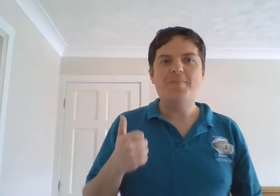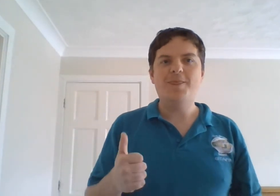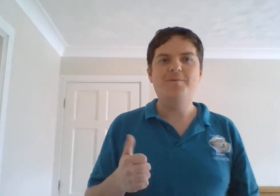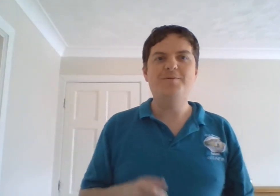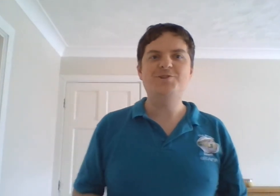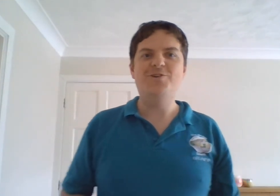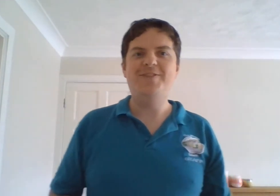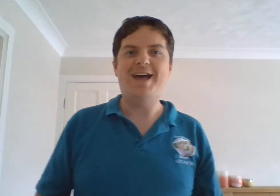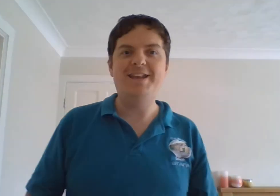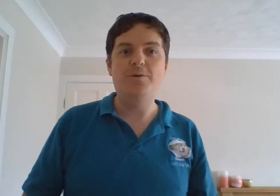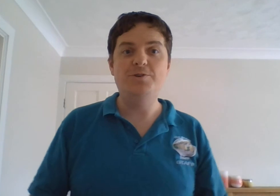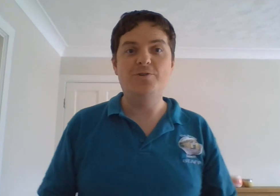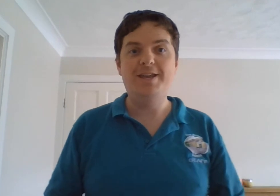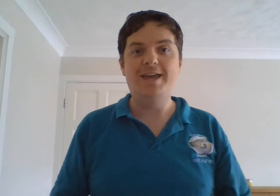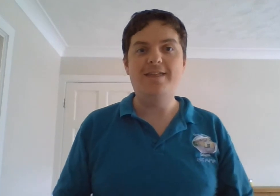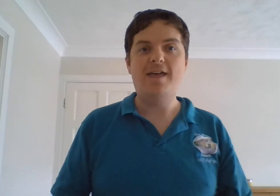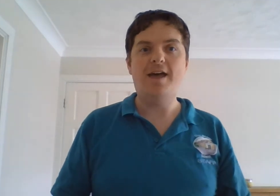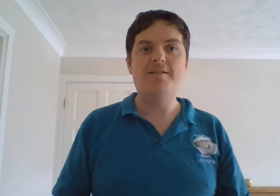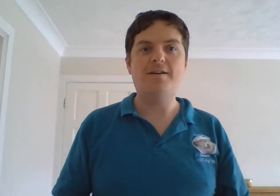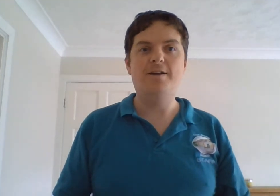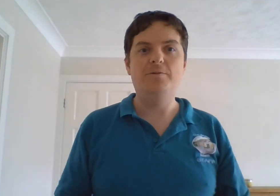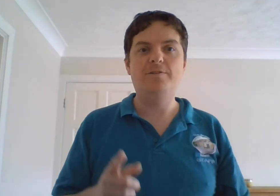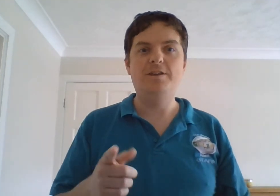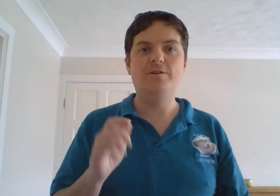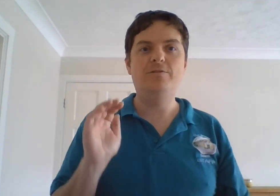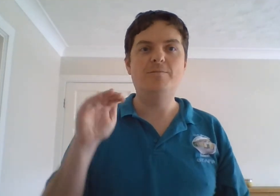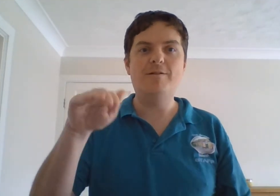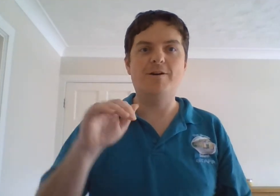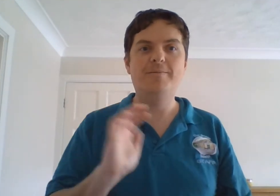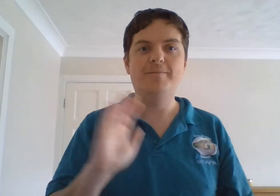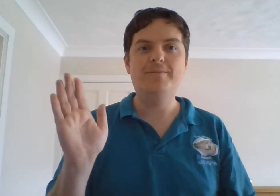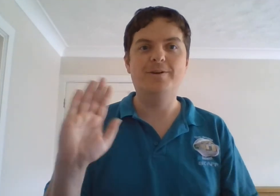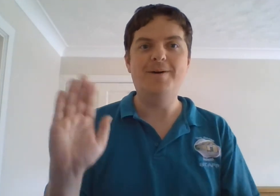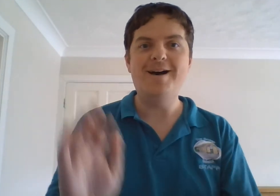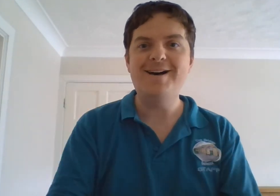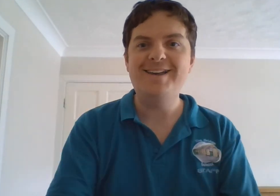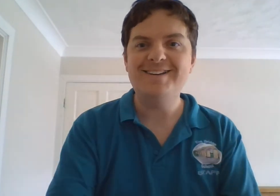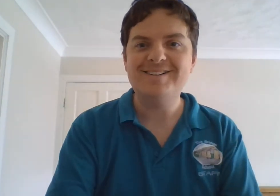Goodbye. Hope you enjoyed that and you were joining in, and I will see you tomorrow. Goodbye.